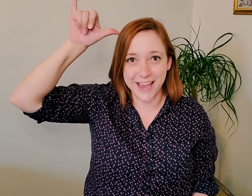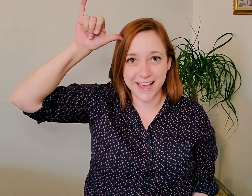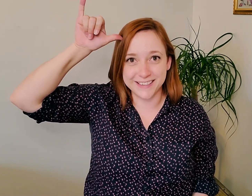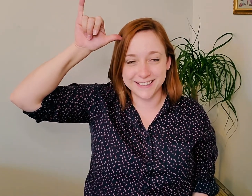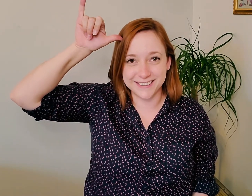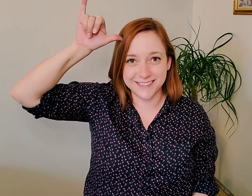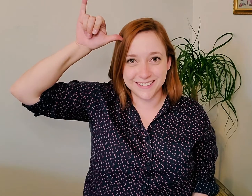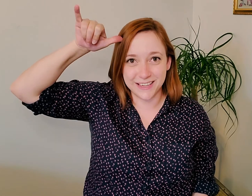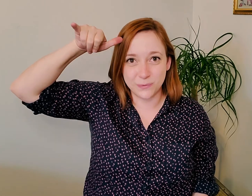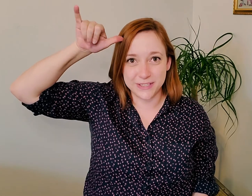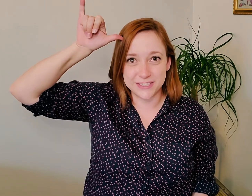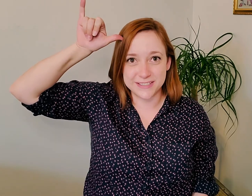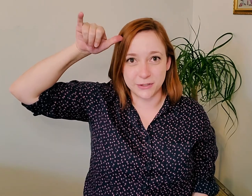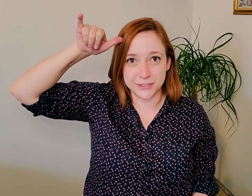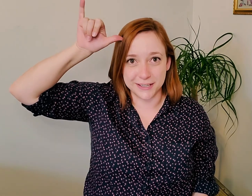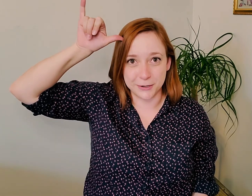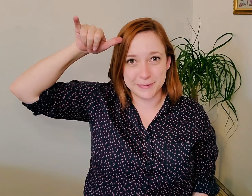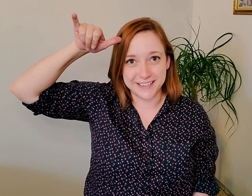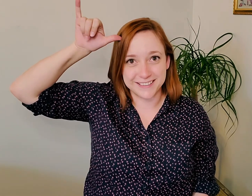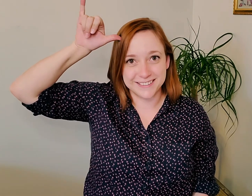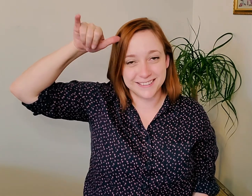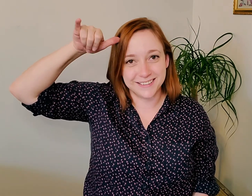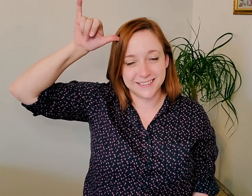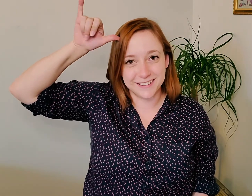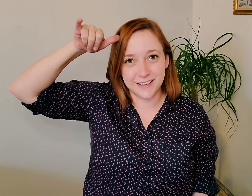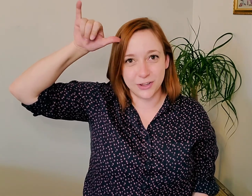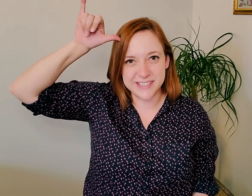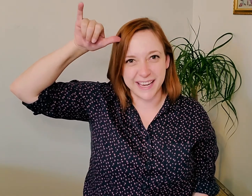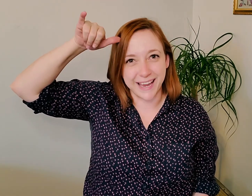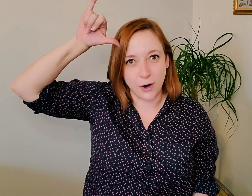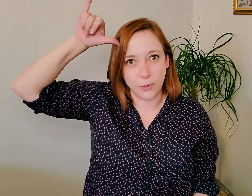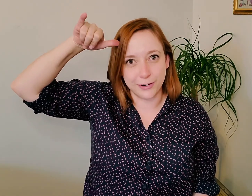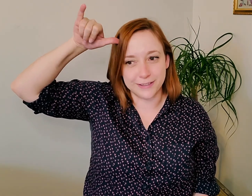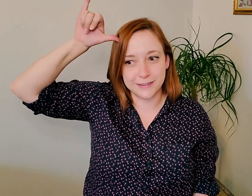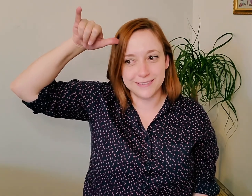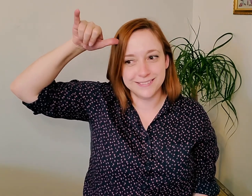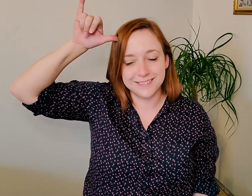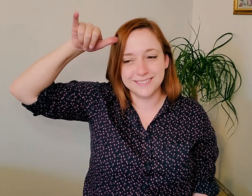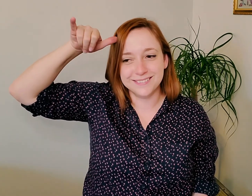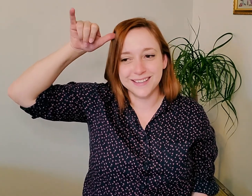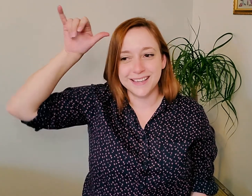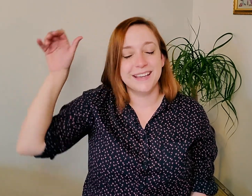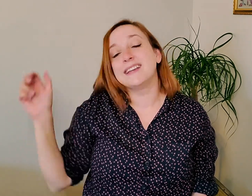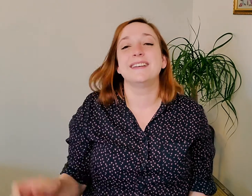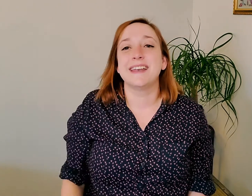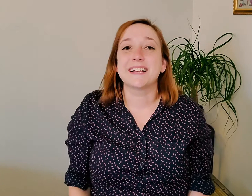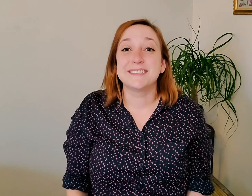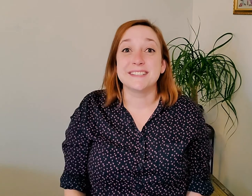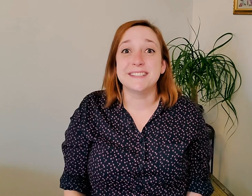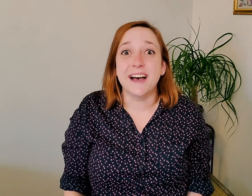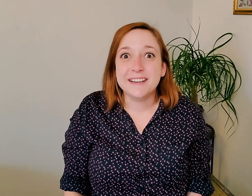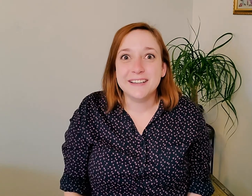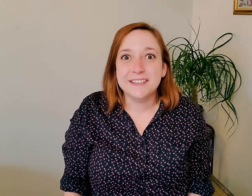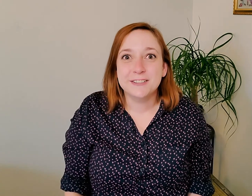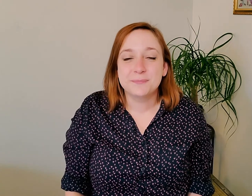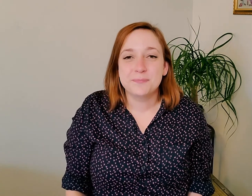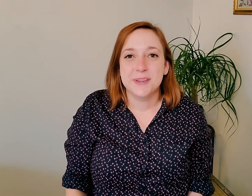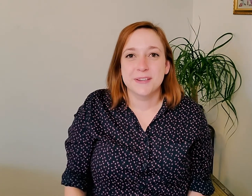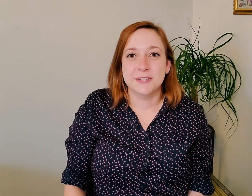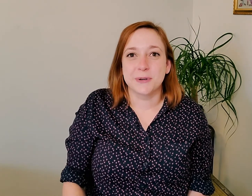head, and we just tilt a little bit. It looks like a cow horn. Next is duck. So we're gonna